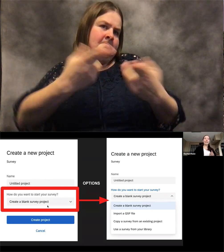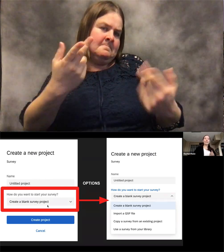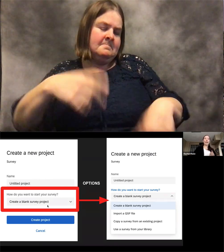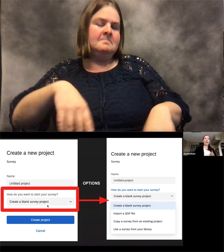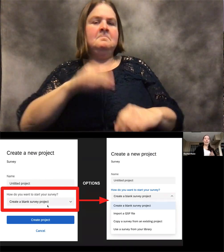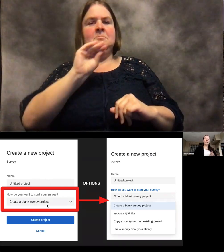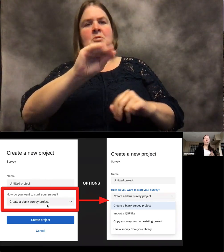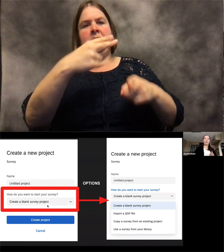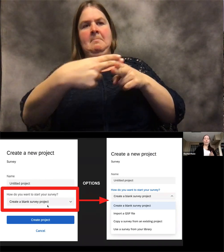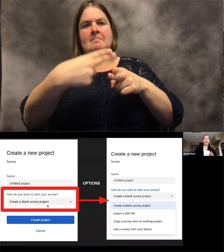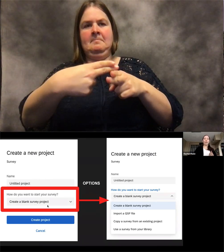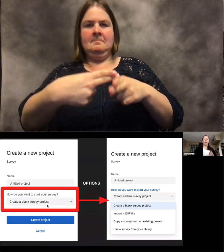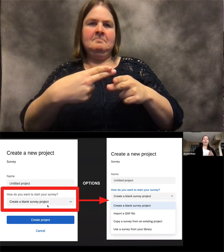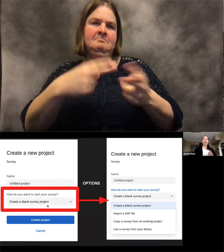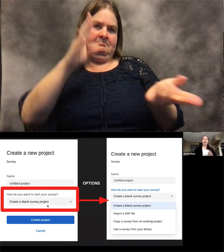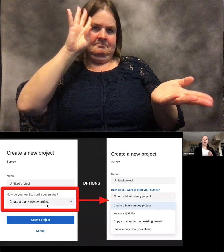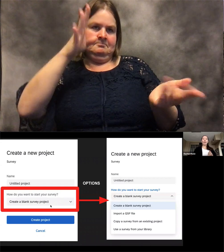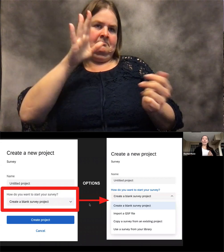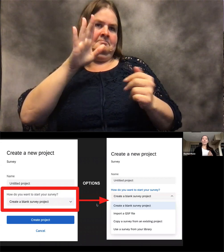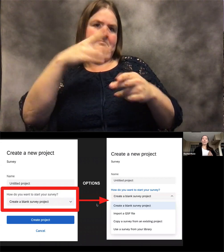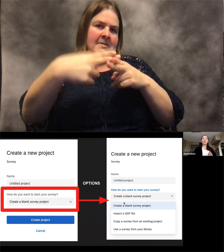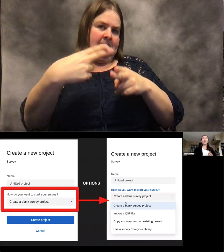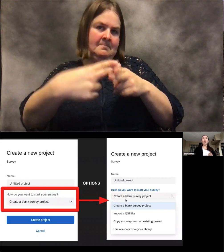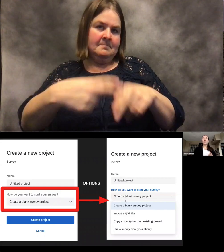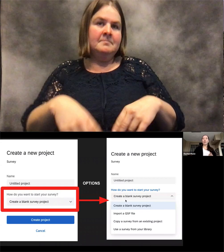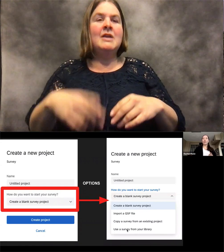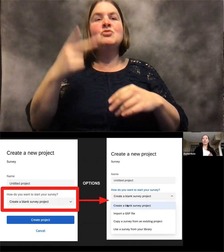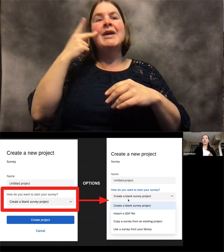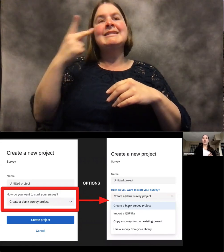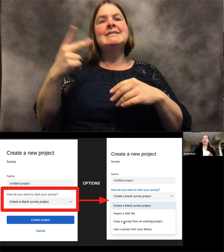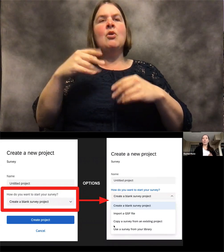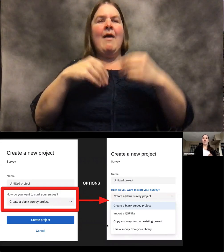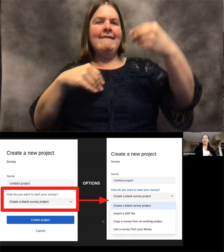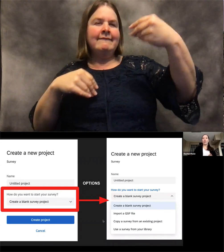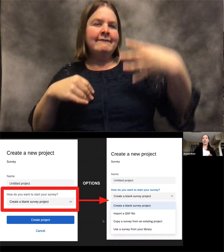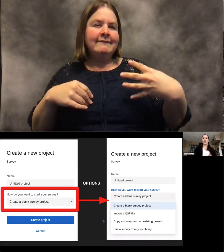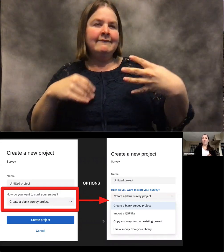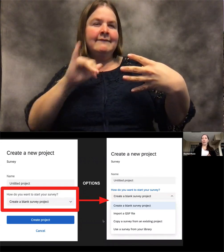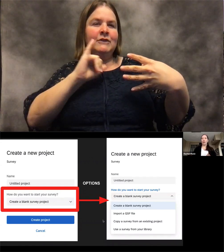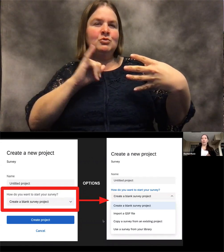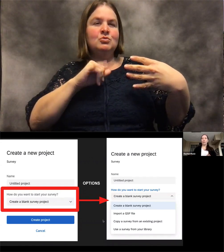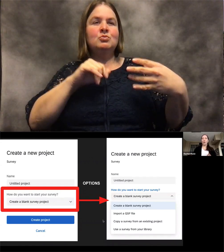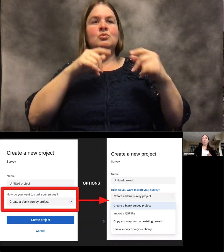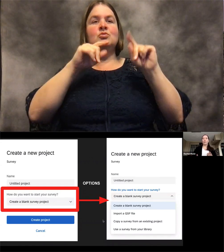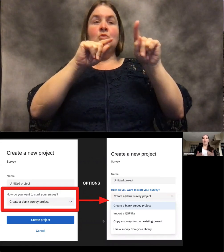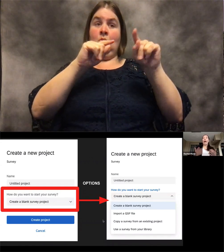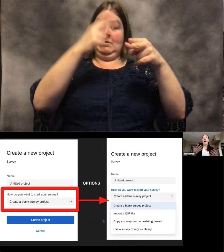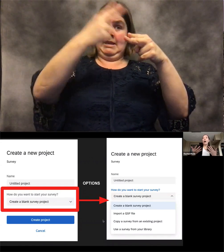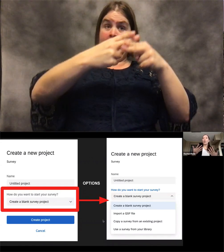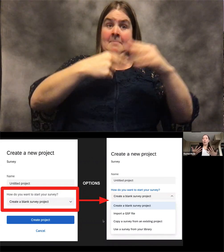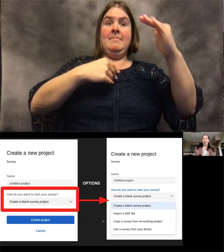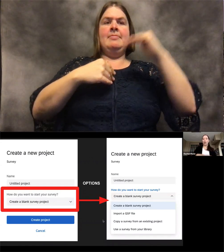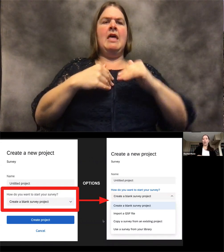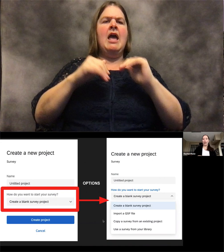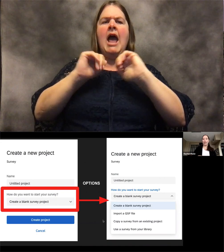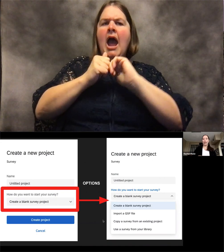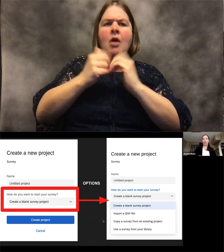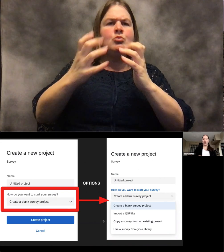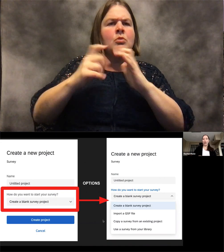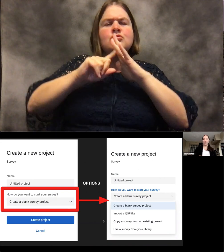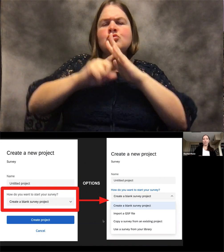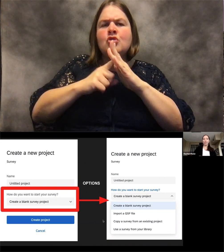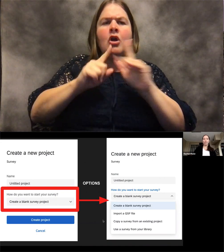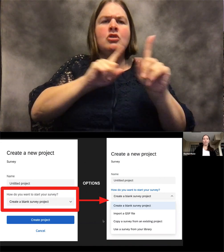And in this case, it gives you some options in a drop-down menu for how you want to create